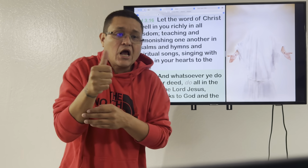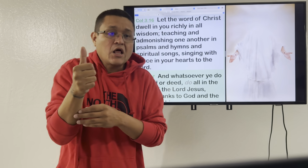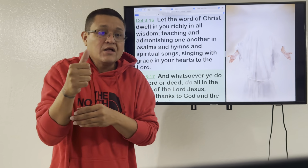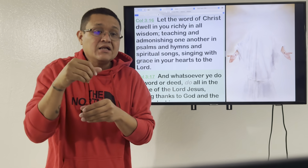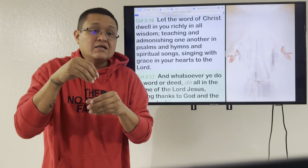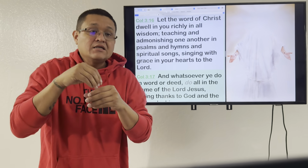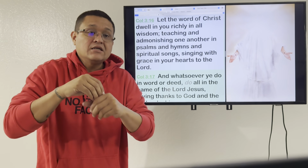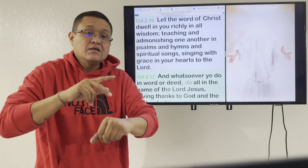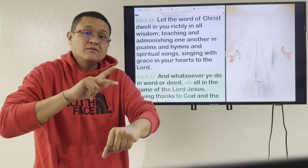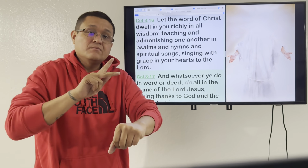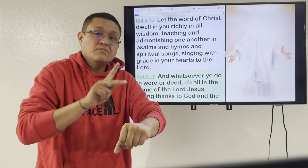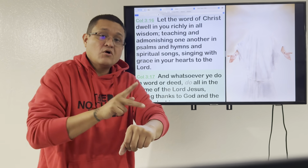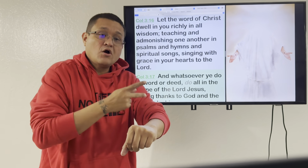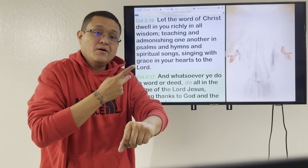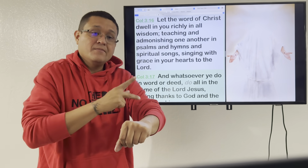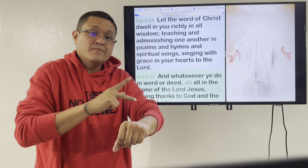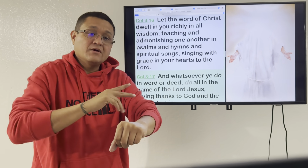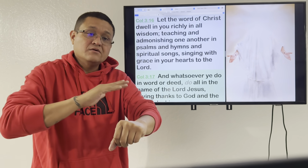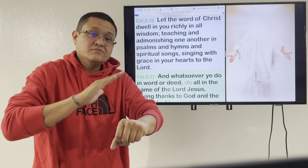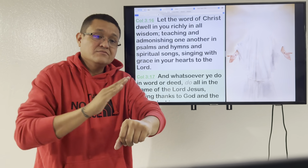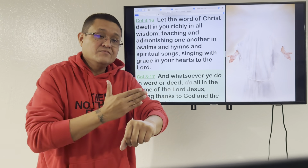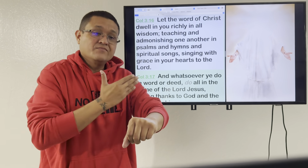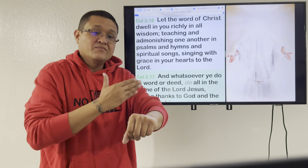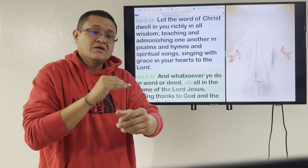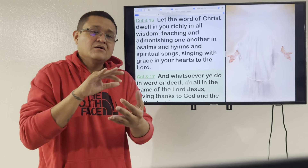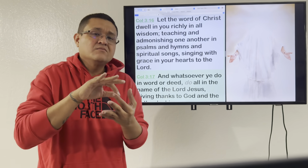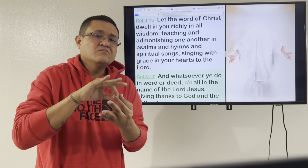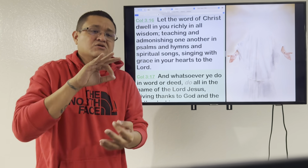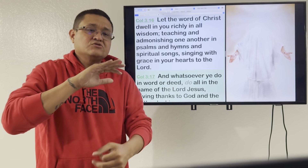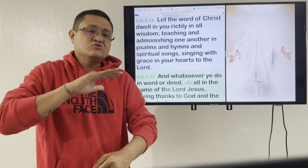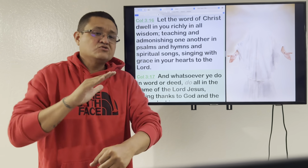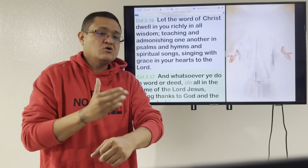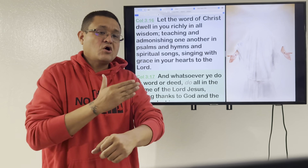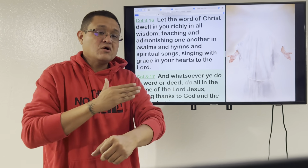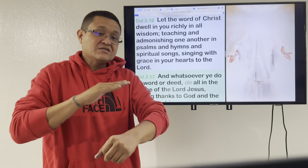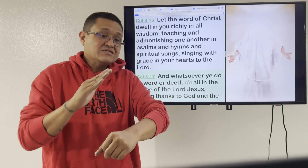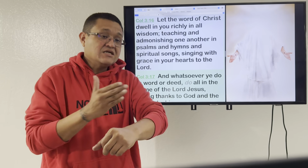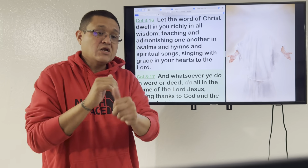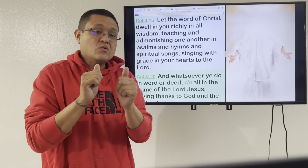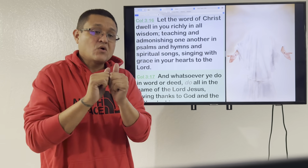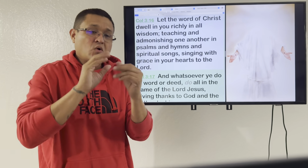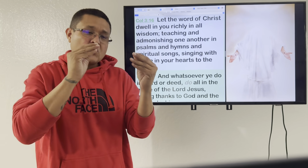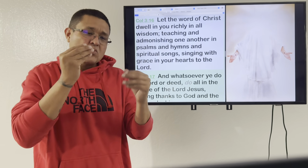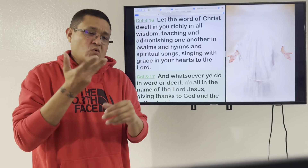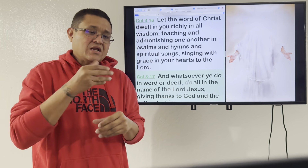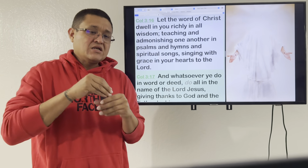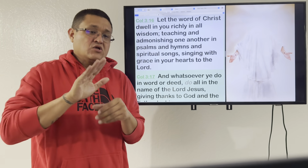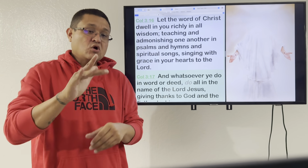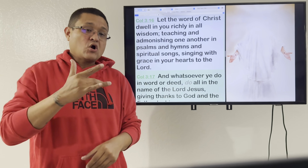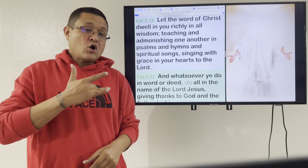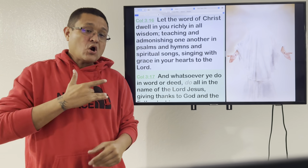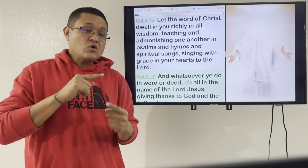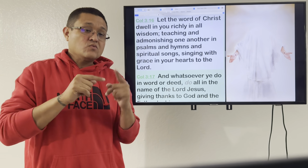teaching and admonishing one another in psalms and hymns and spiritual songs, singing with grace in your